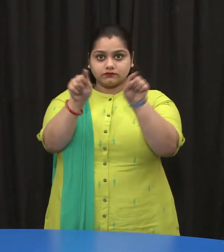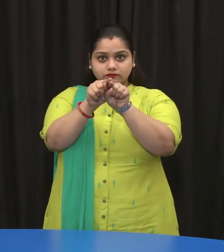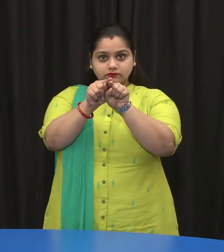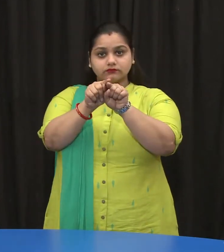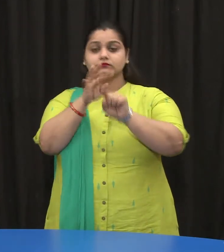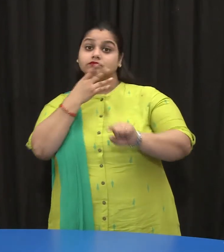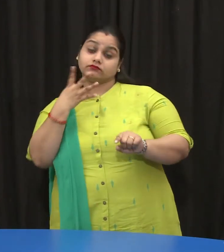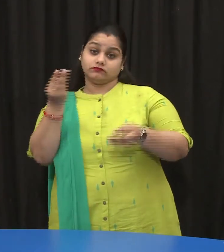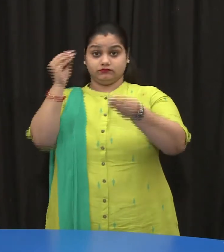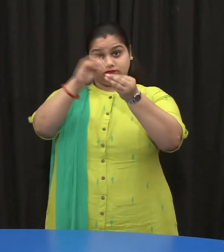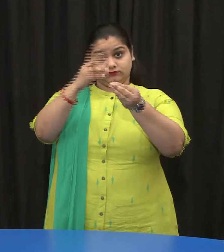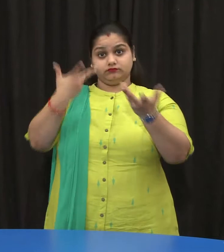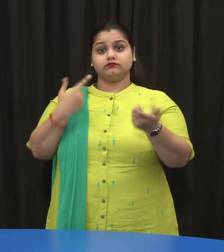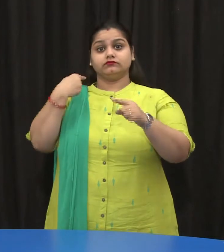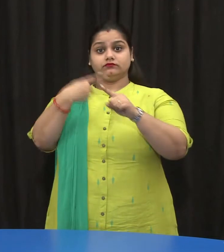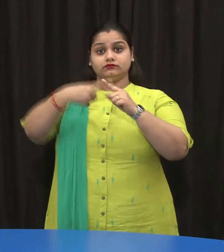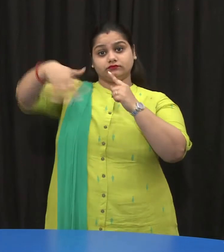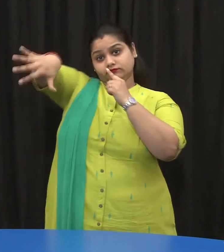and background, etc.